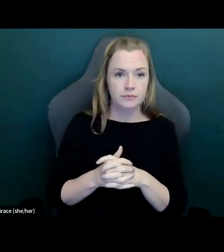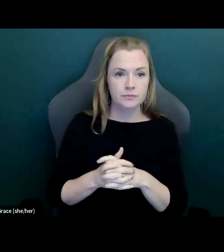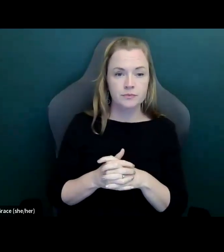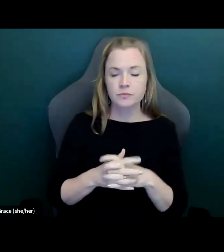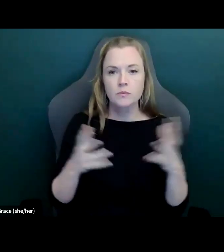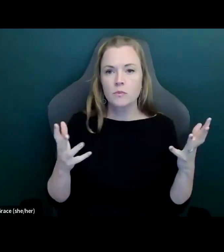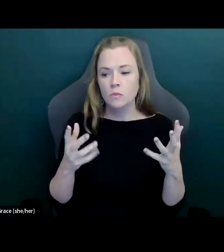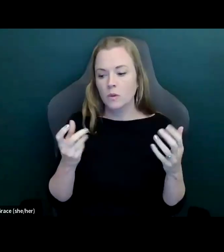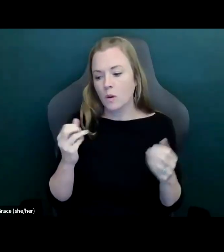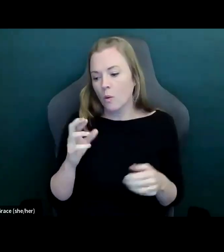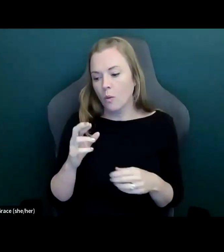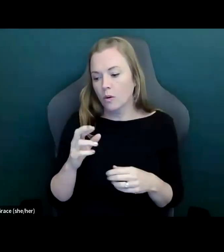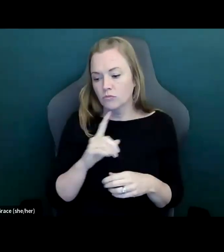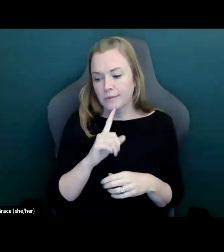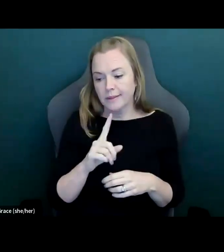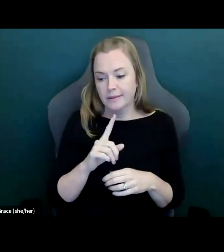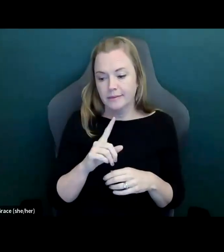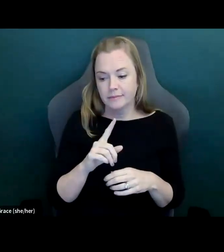is it just an unknown?